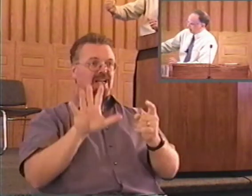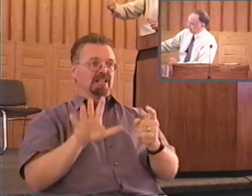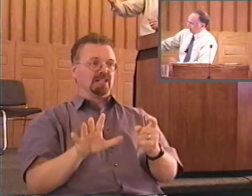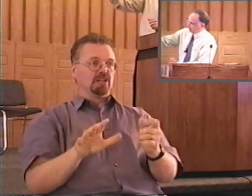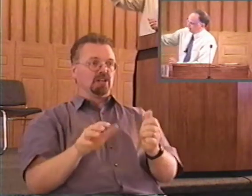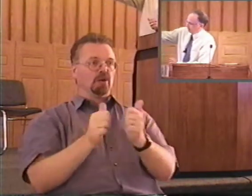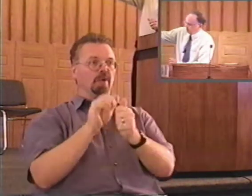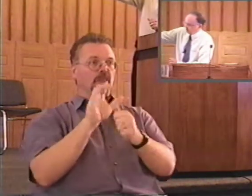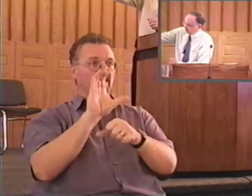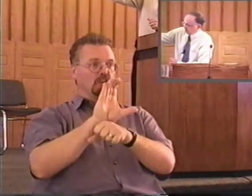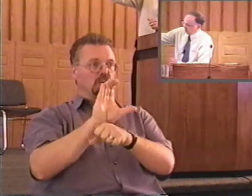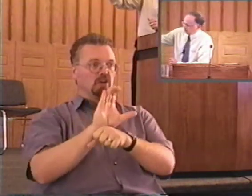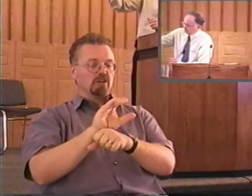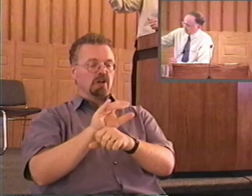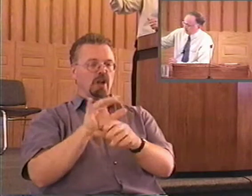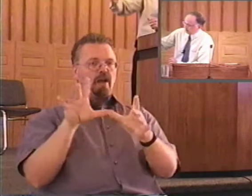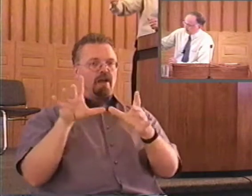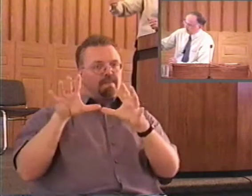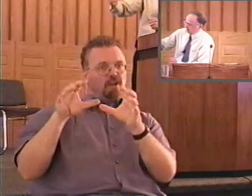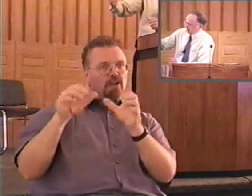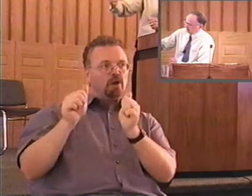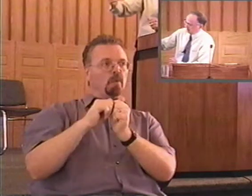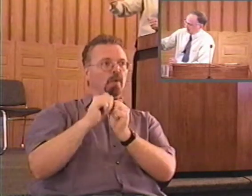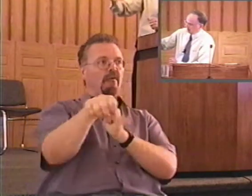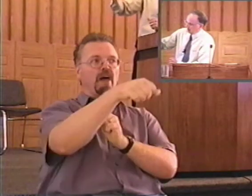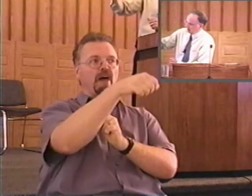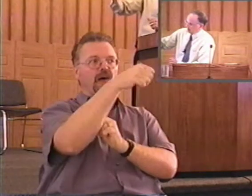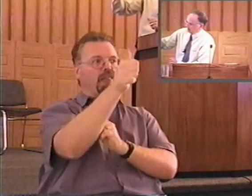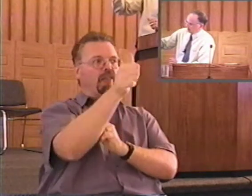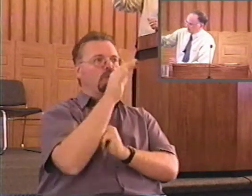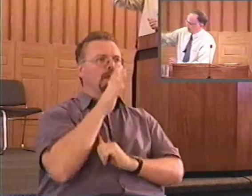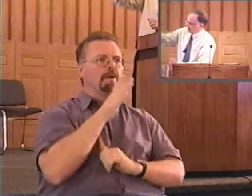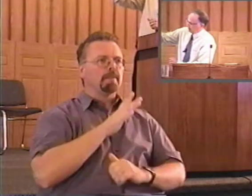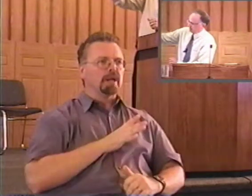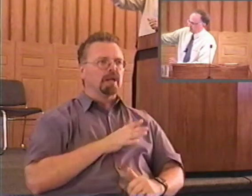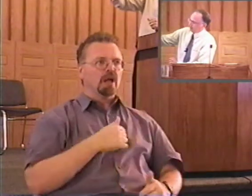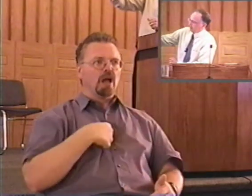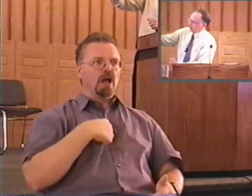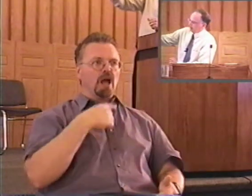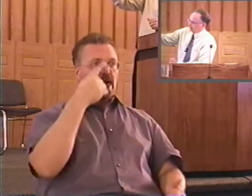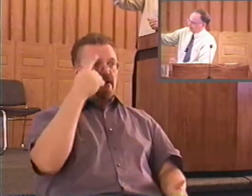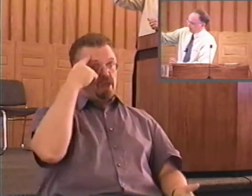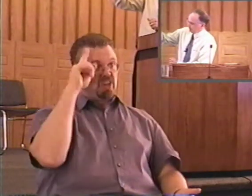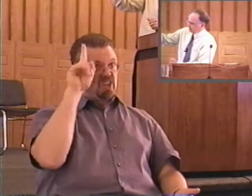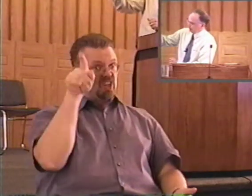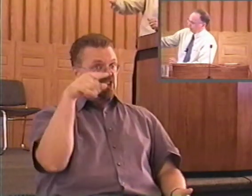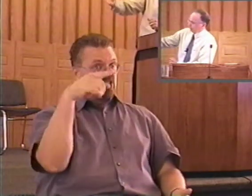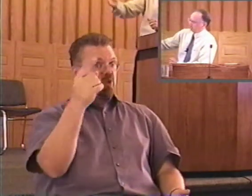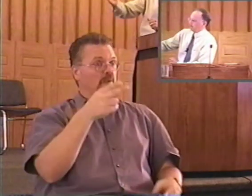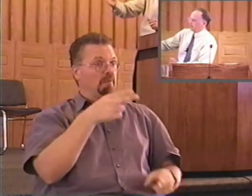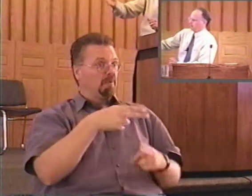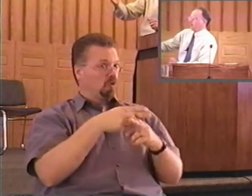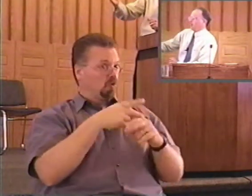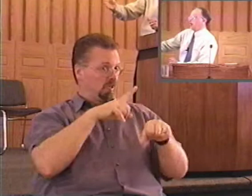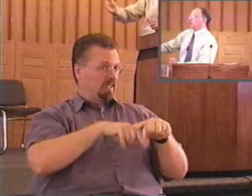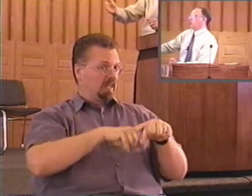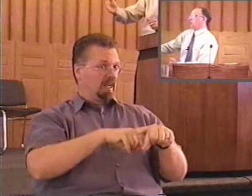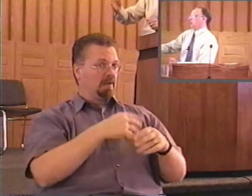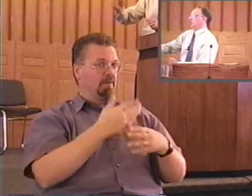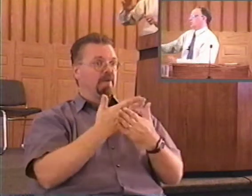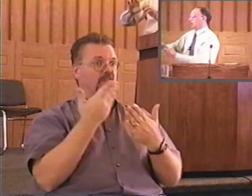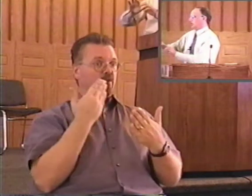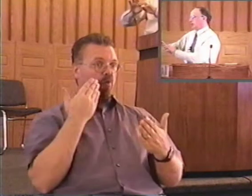church flirting with other women. And I thought it's only going to be a matter of time before both of